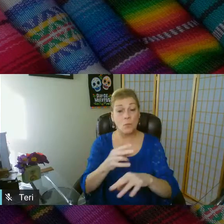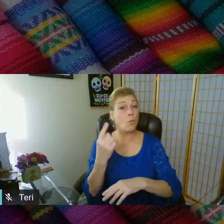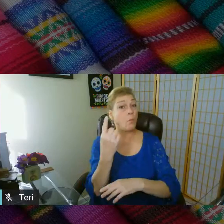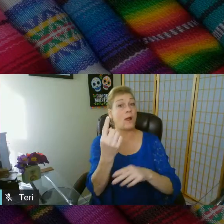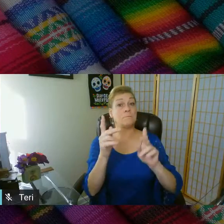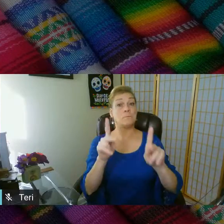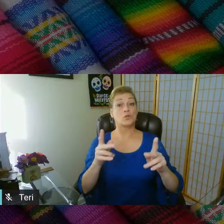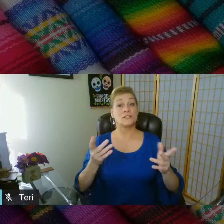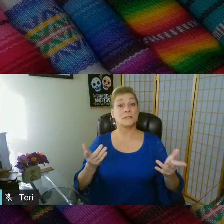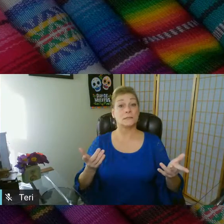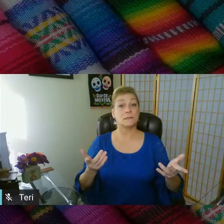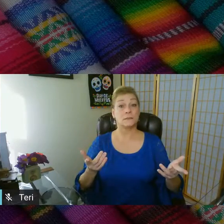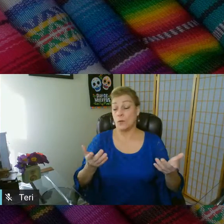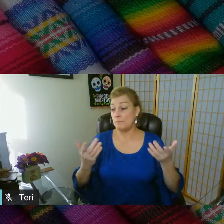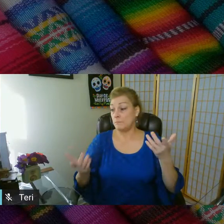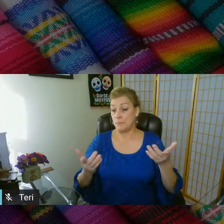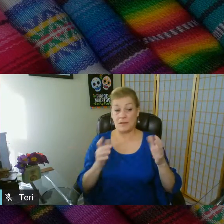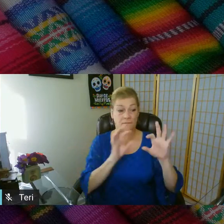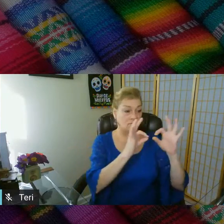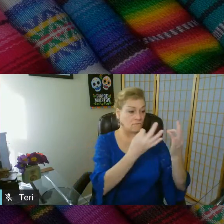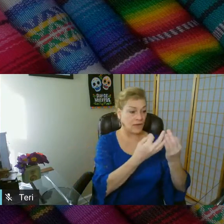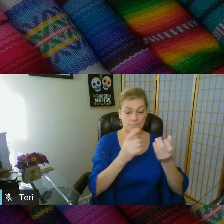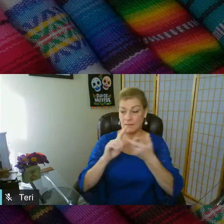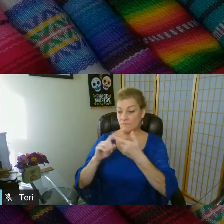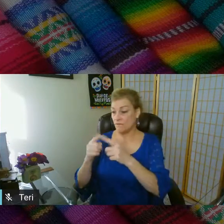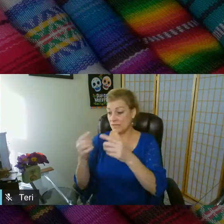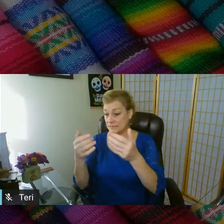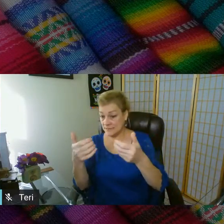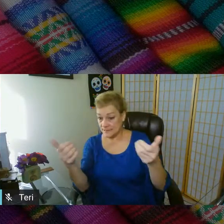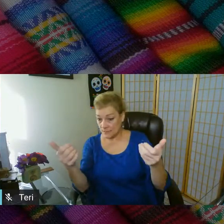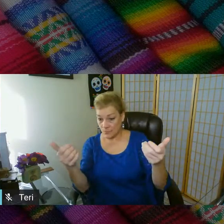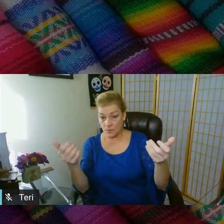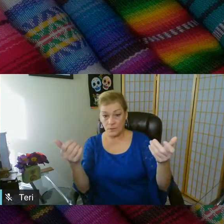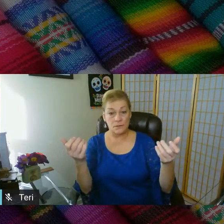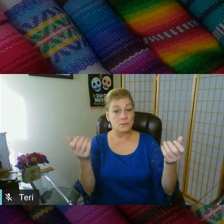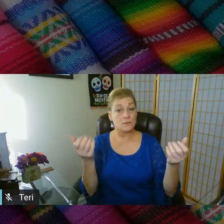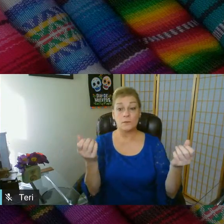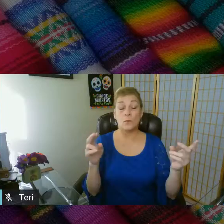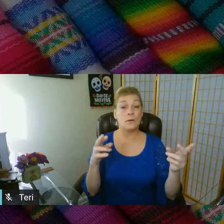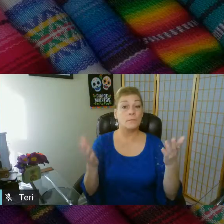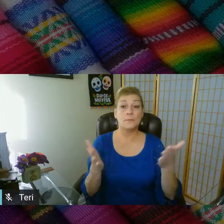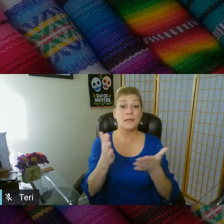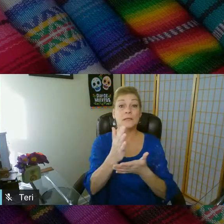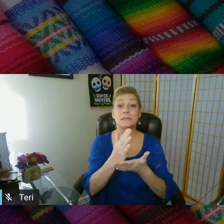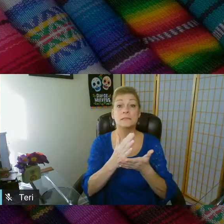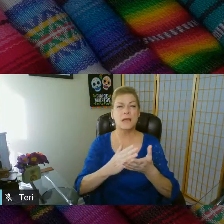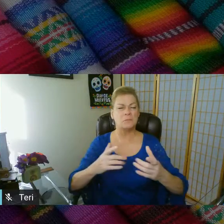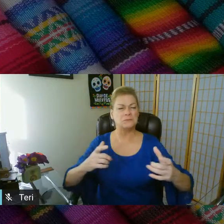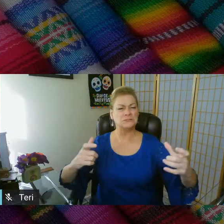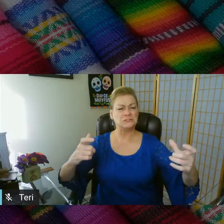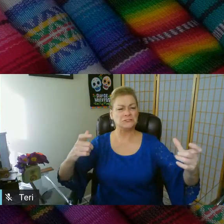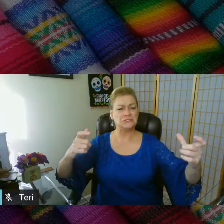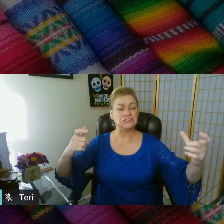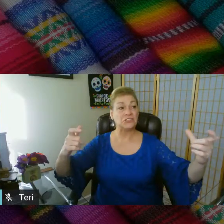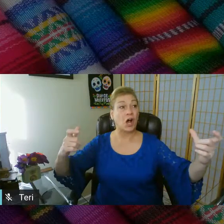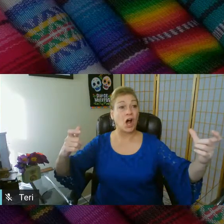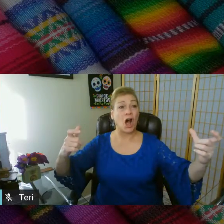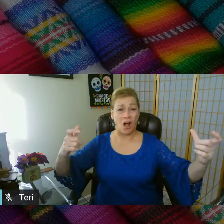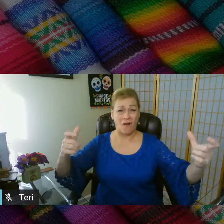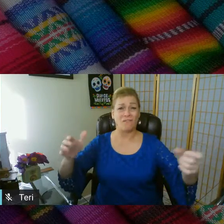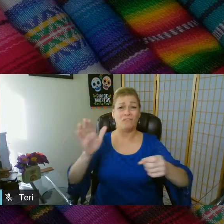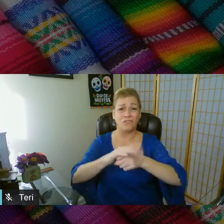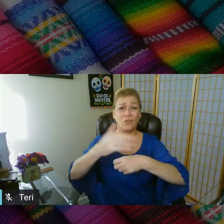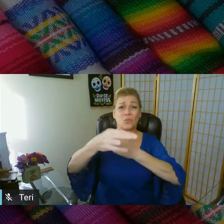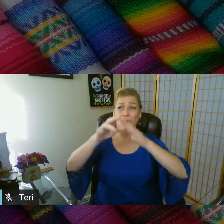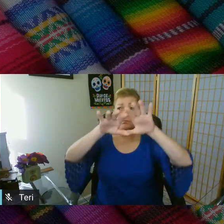have it like this, where you have friends and family, and there are some like massive altars that would fill this whole room that,